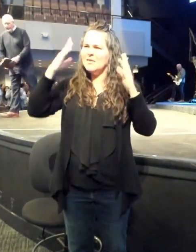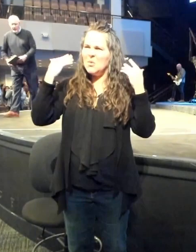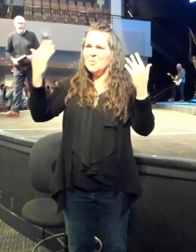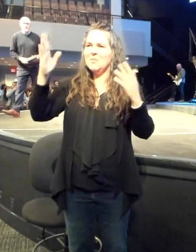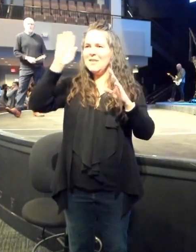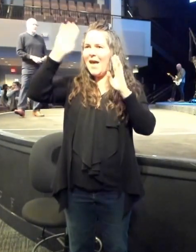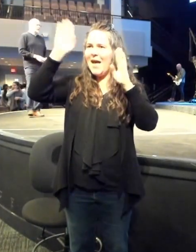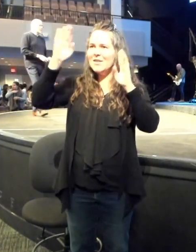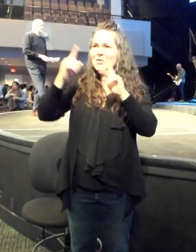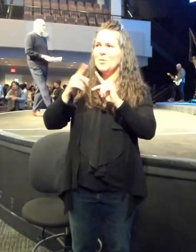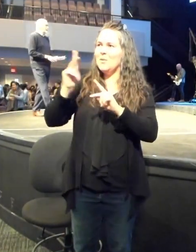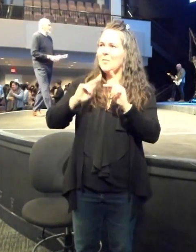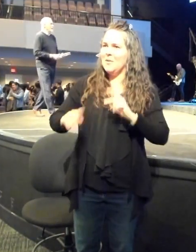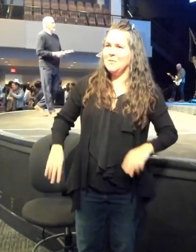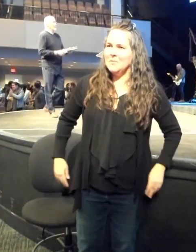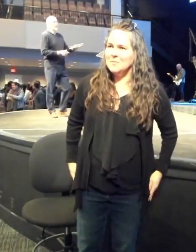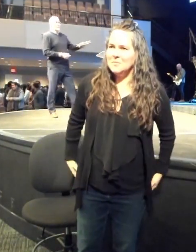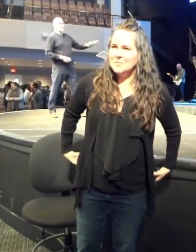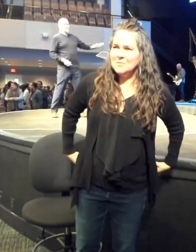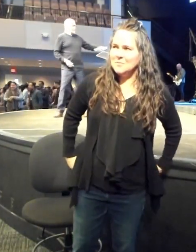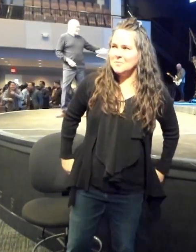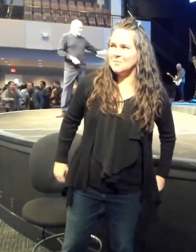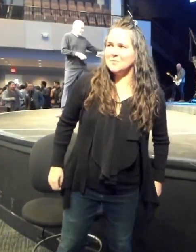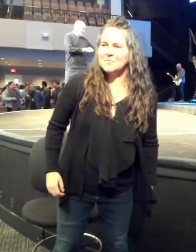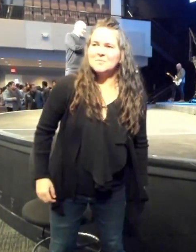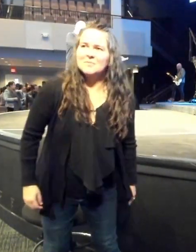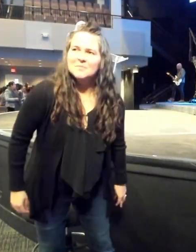to the people around you, then you can be seated.